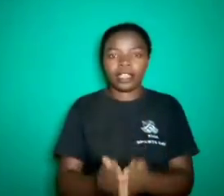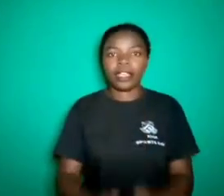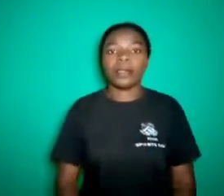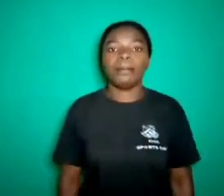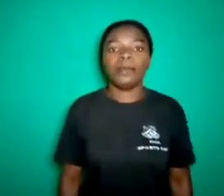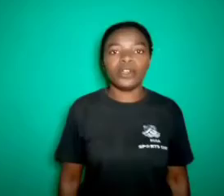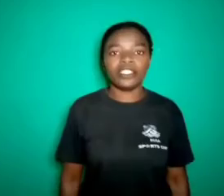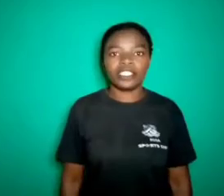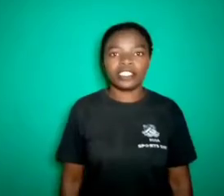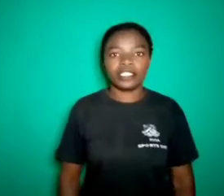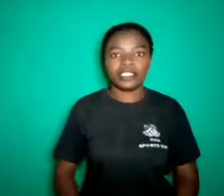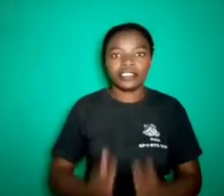Boat,